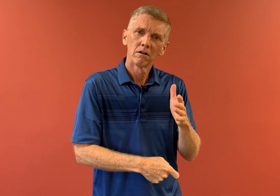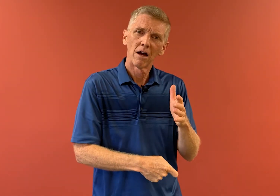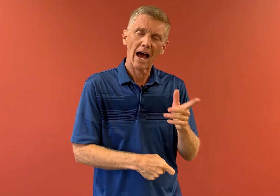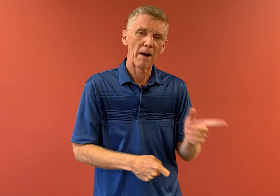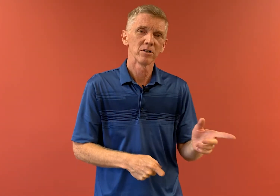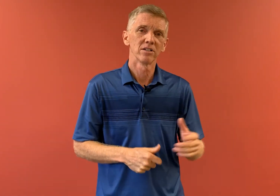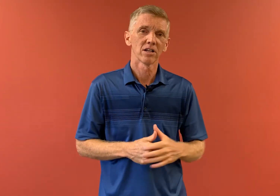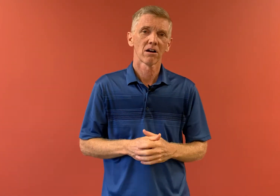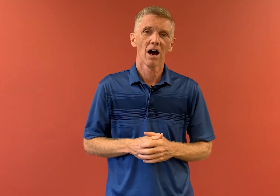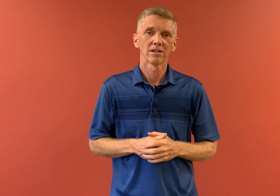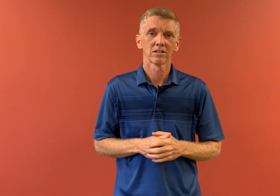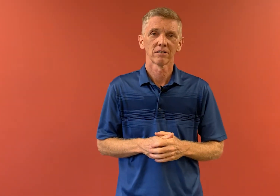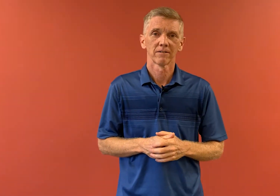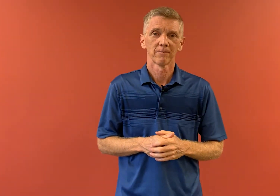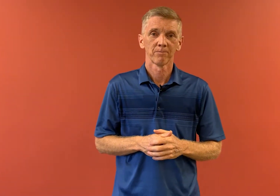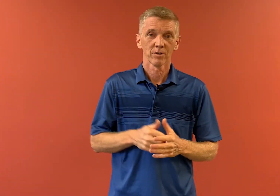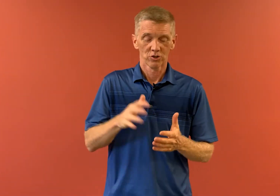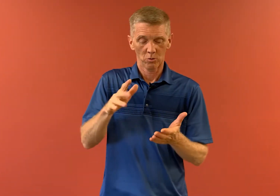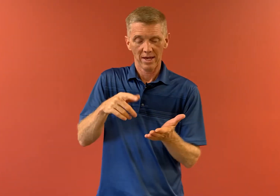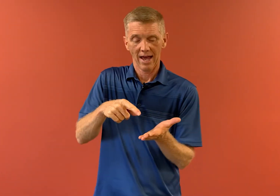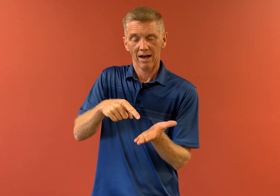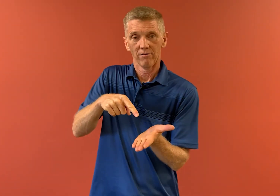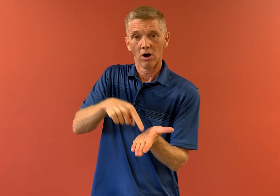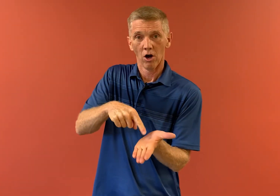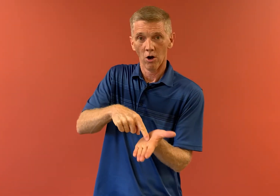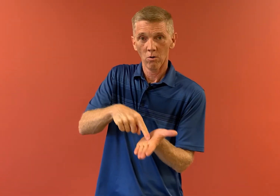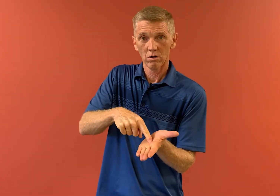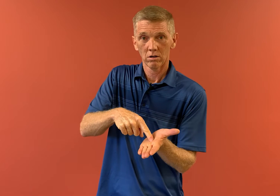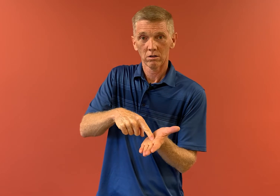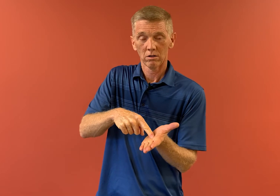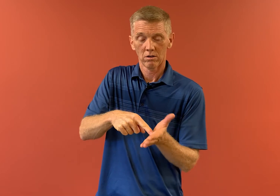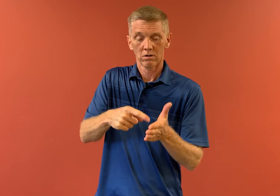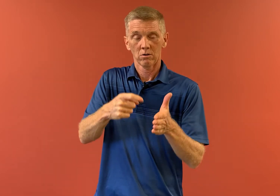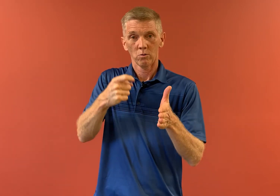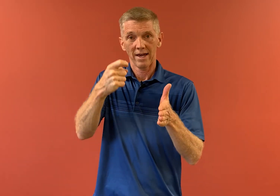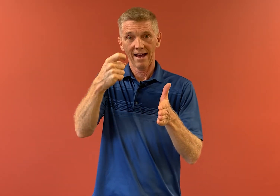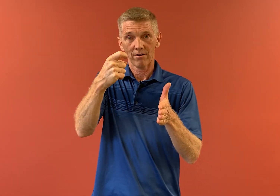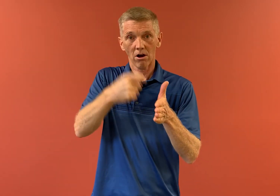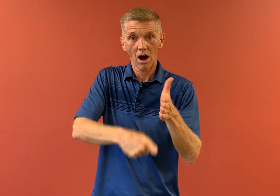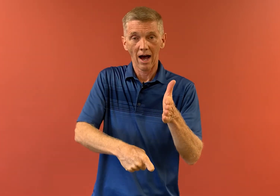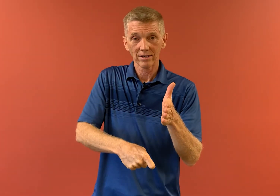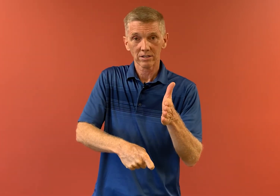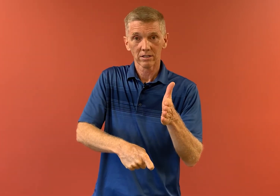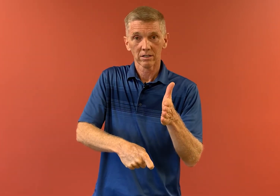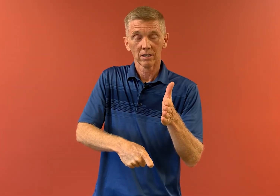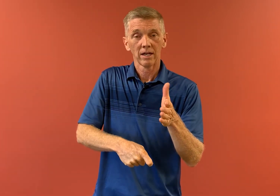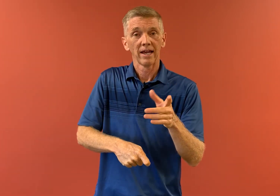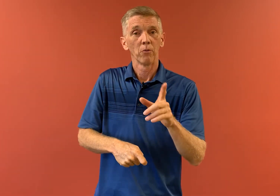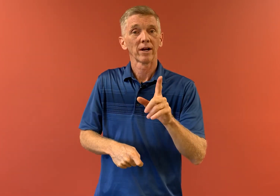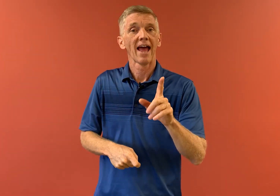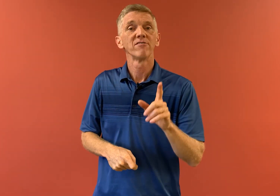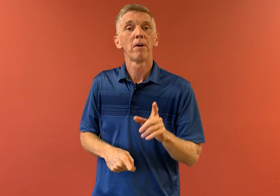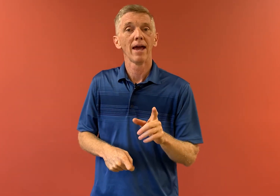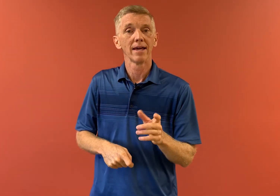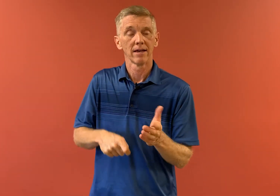How much does it cost? So we have owe, we have cost, and we're going to have pay.